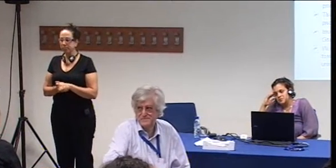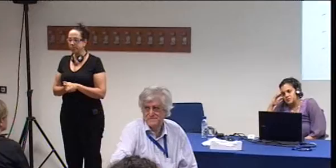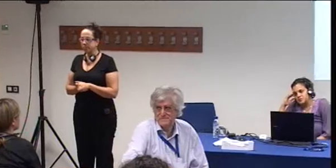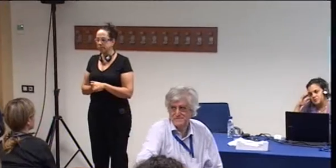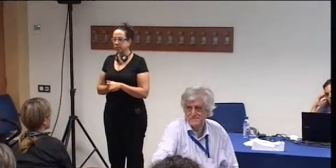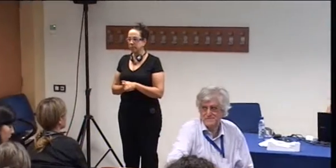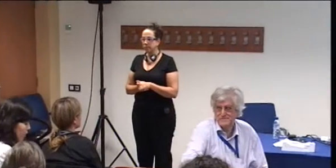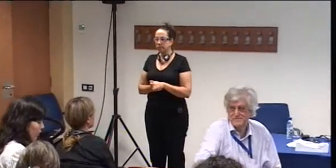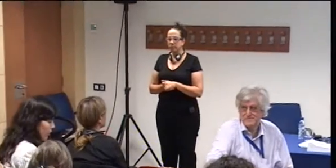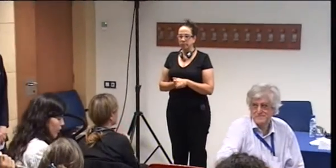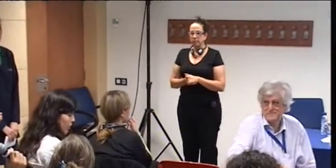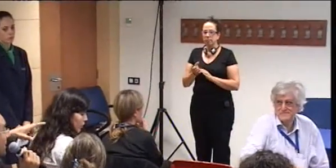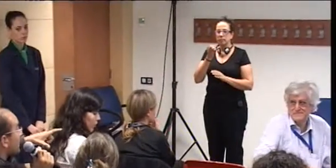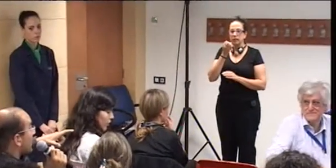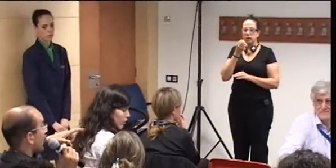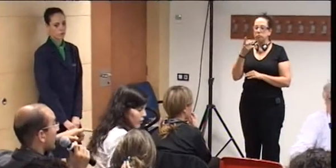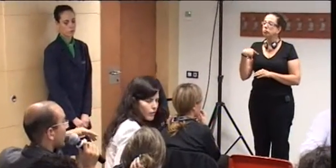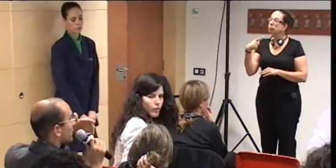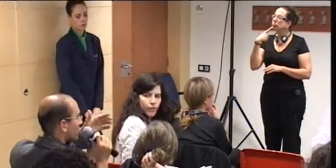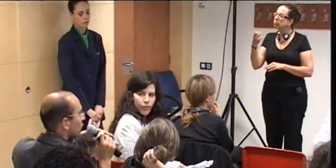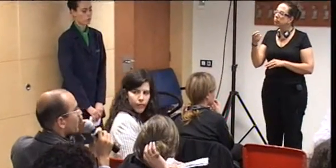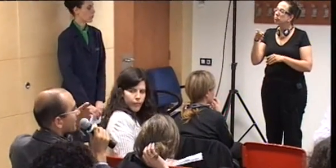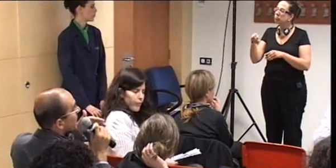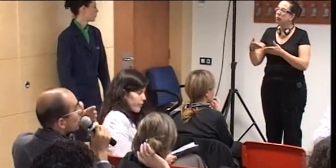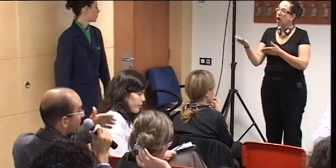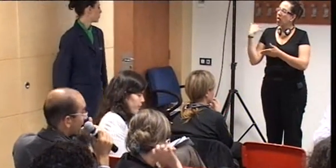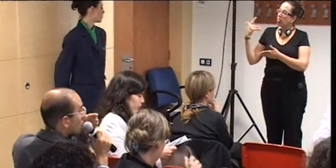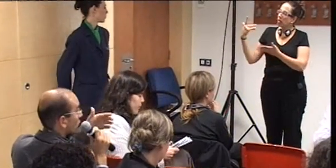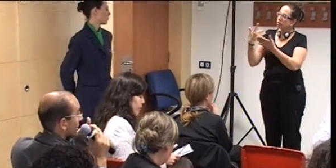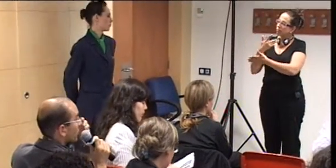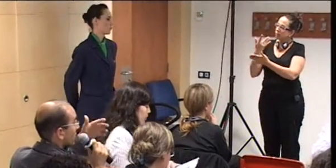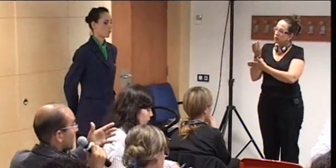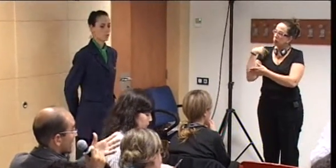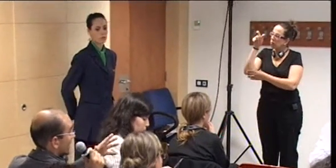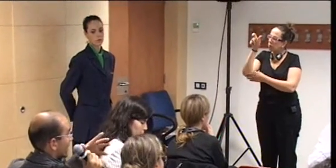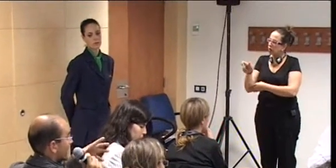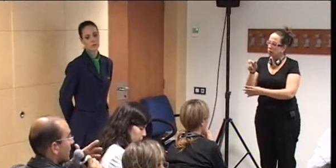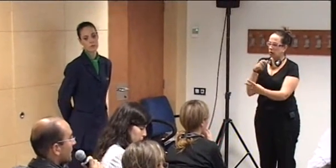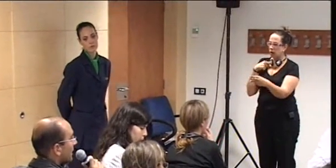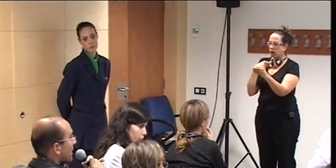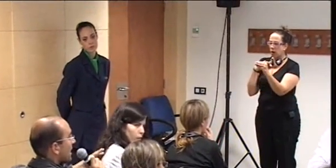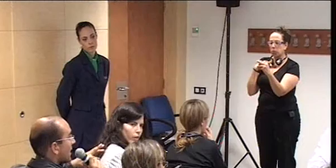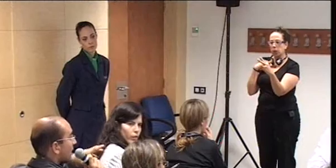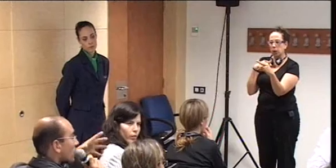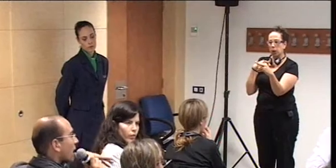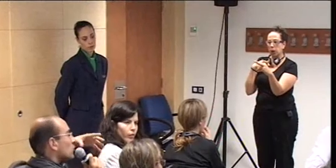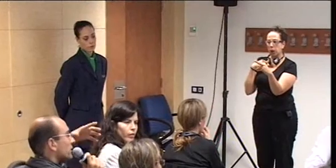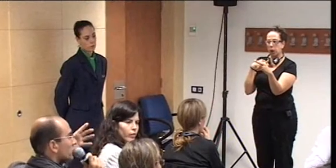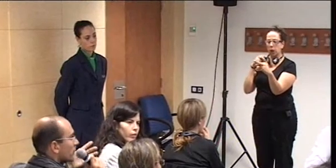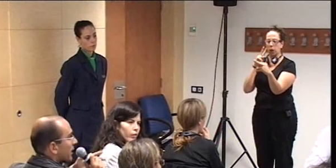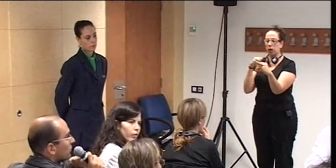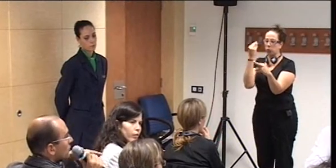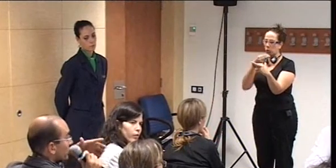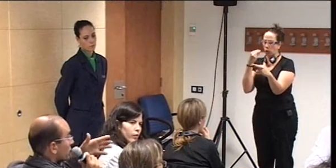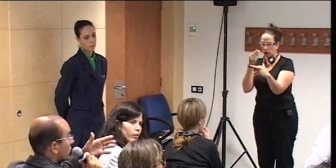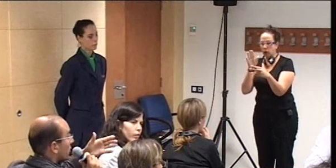Now, the question was more for when you were saying that people noticed that it was boring to read the lips